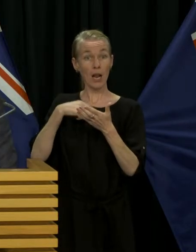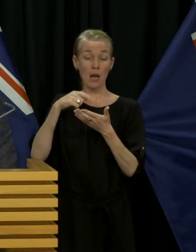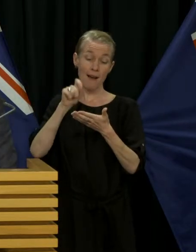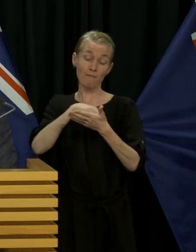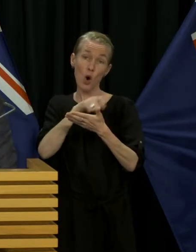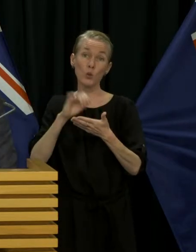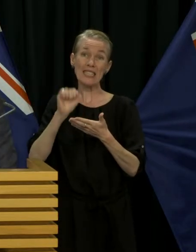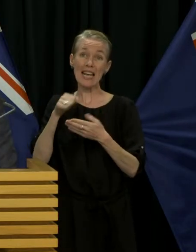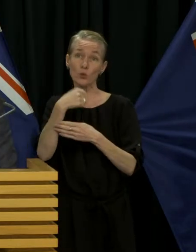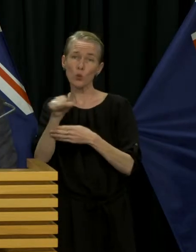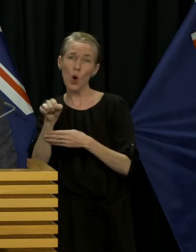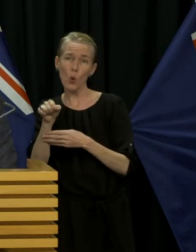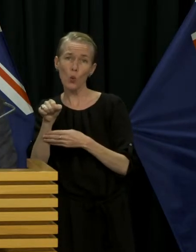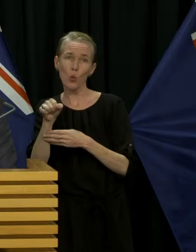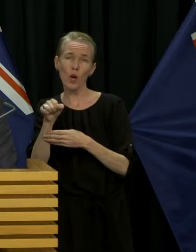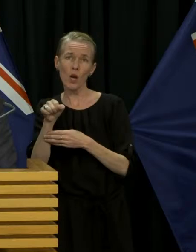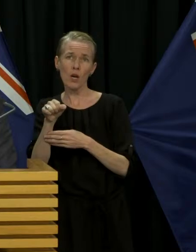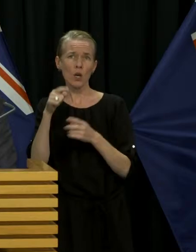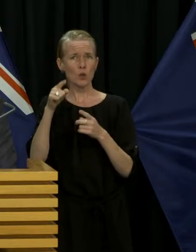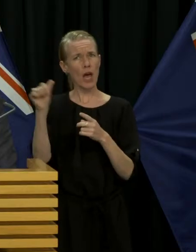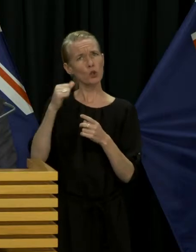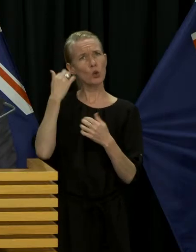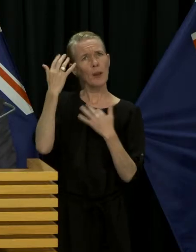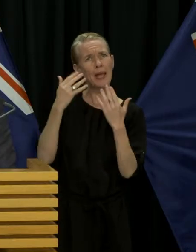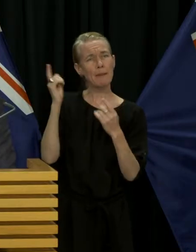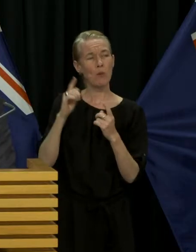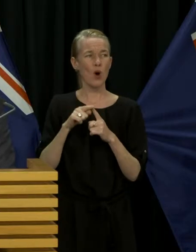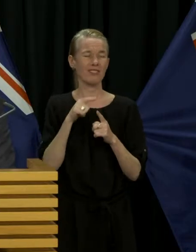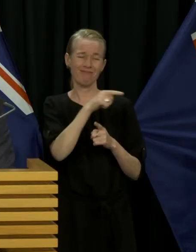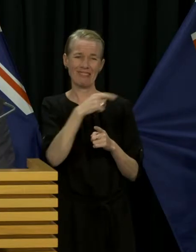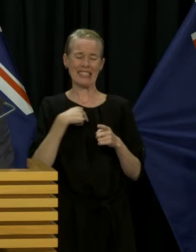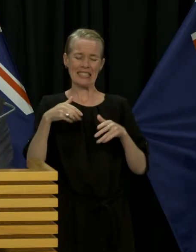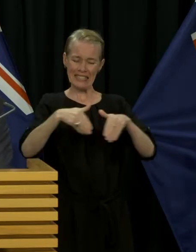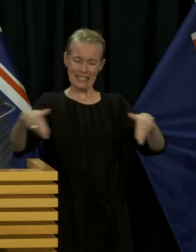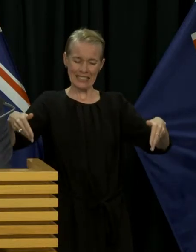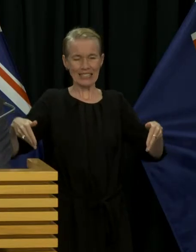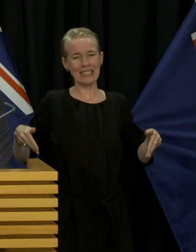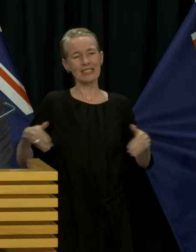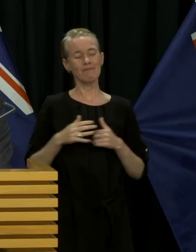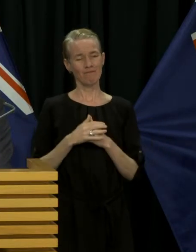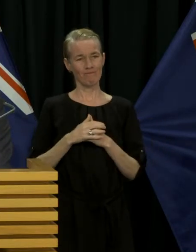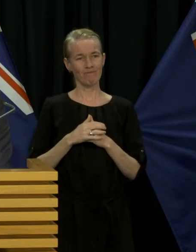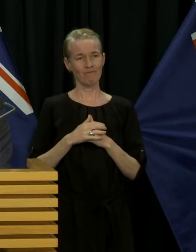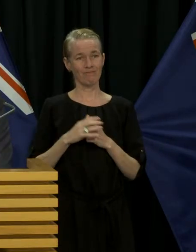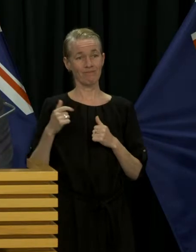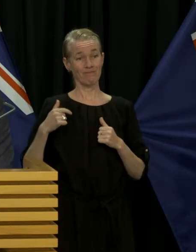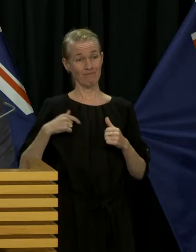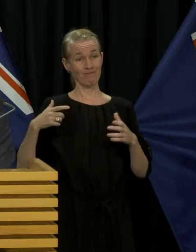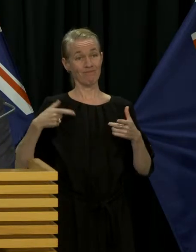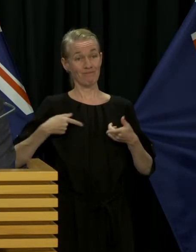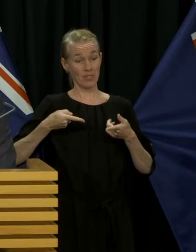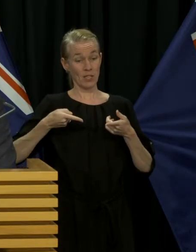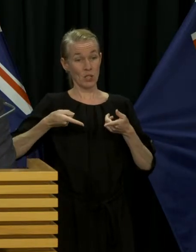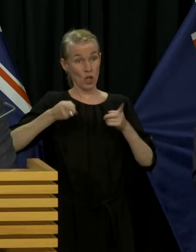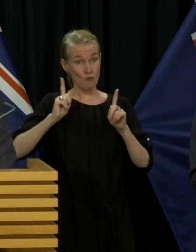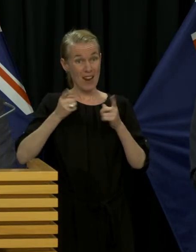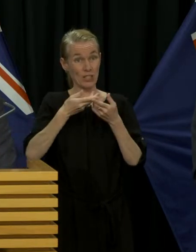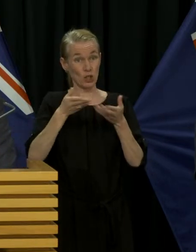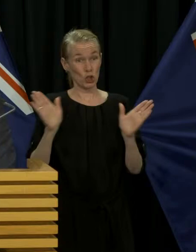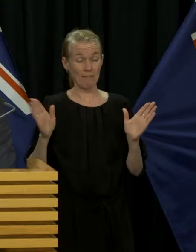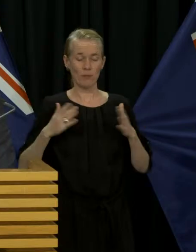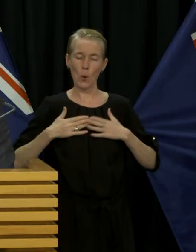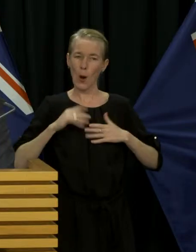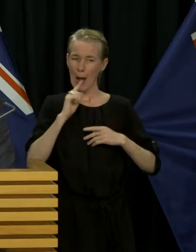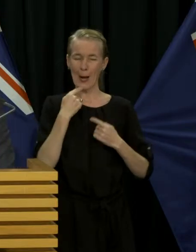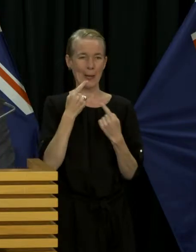I think you will realise it's not appropriate for me either in my role as Director General or to articulate a personal view on this referendum, and I think